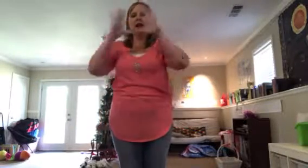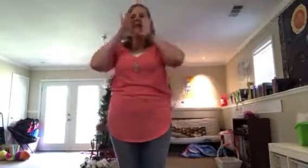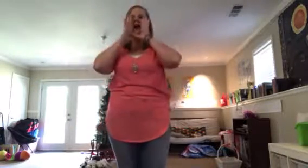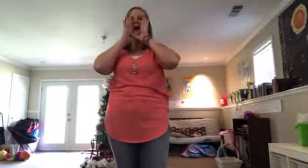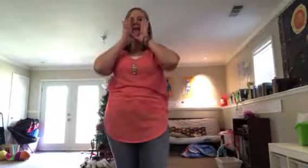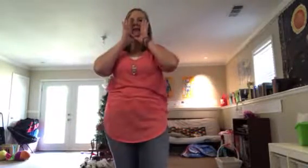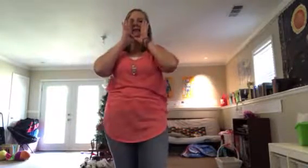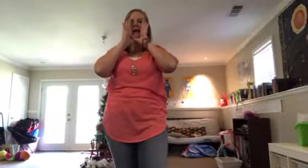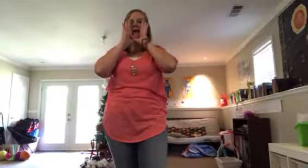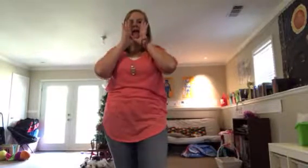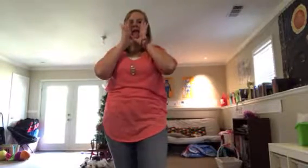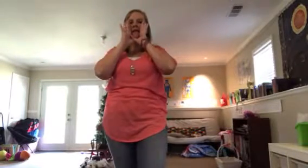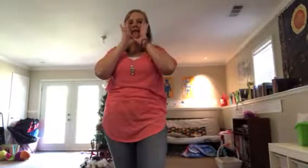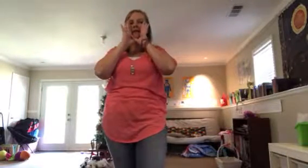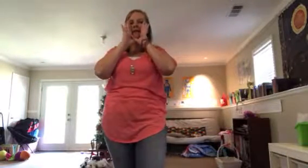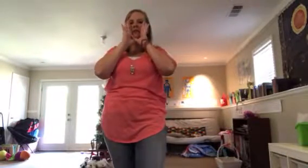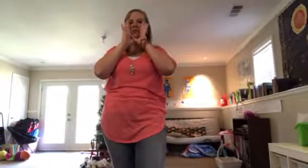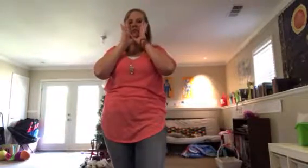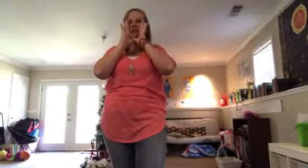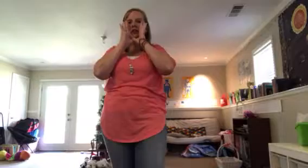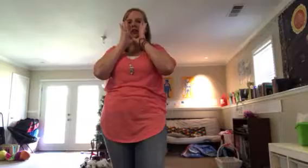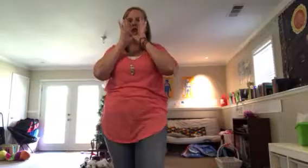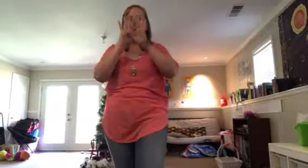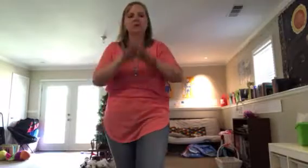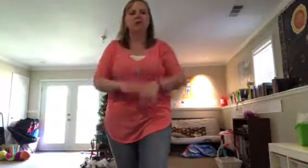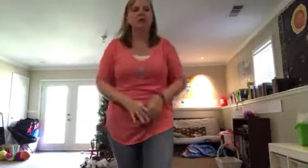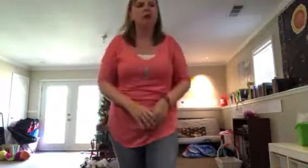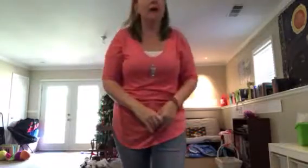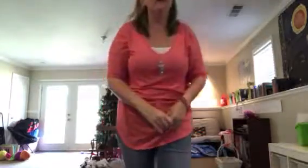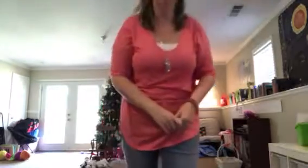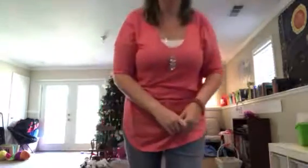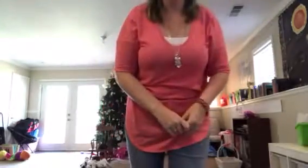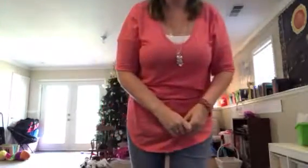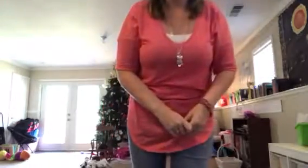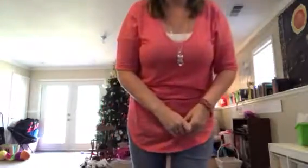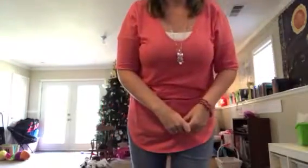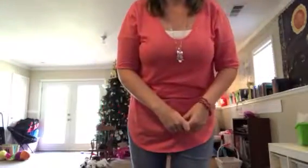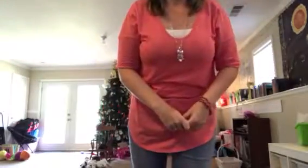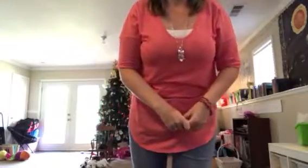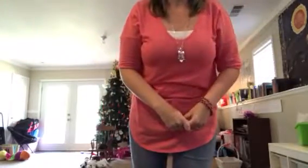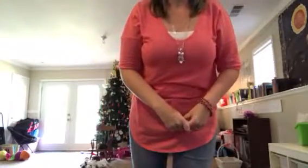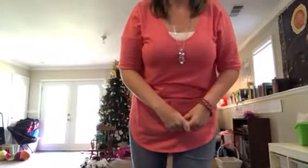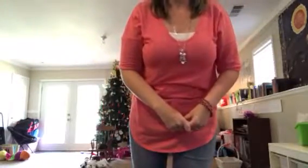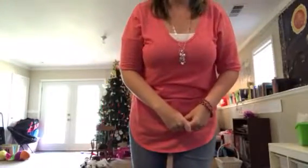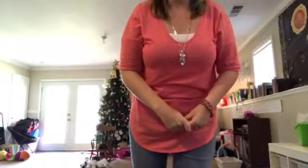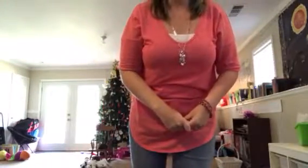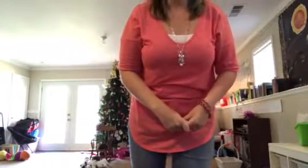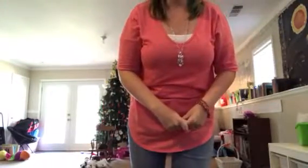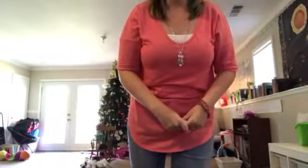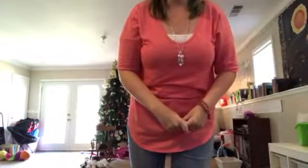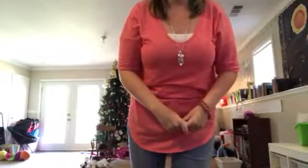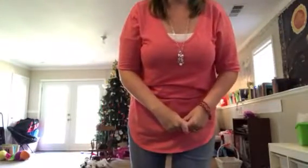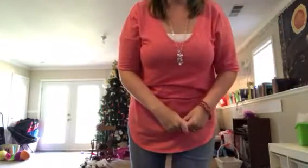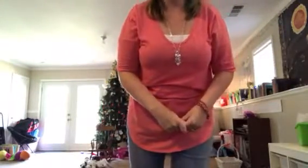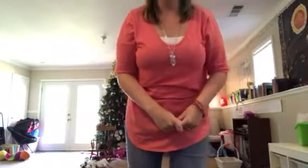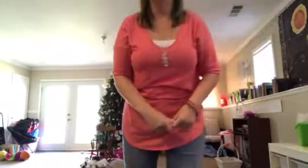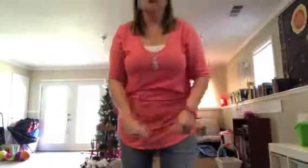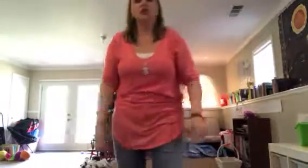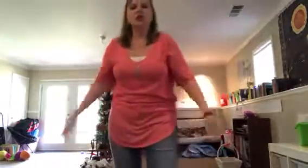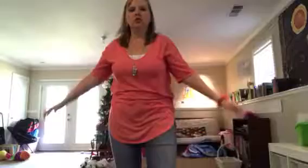and not be silent. And that's when everybody screams, okay? So the dancing for that again is, you